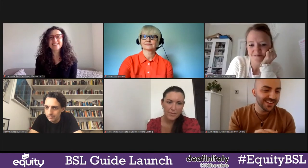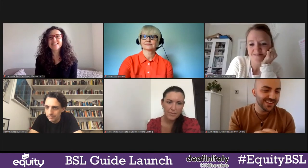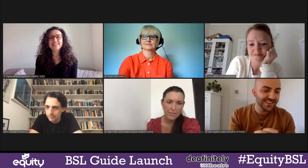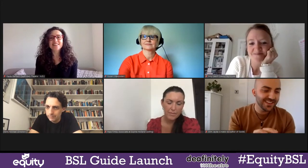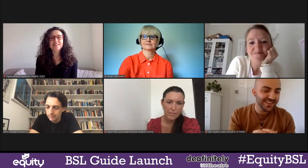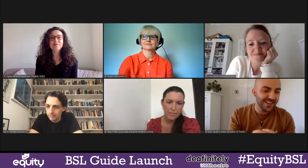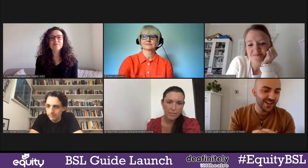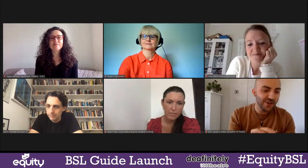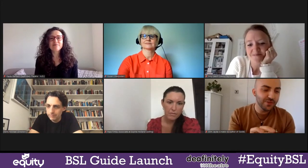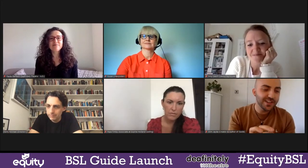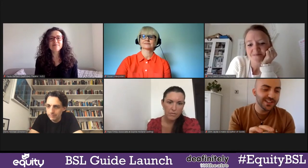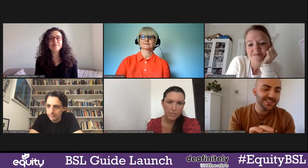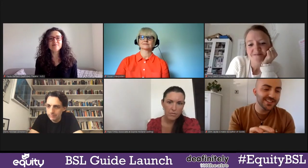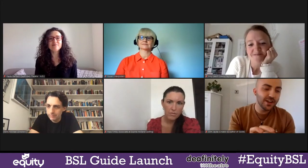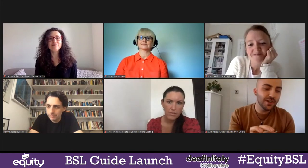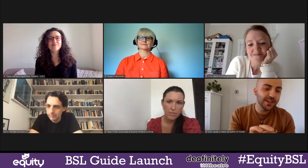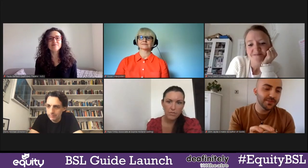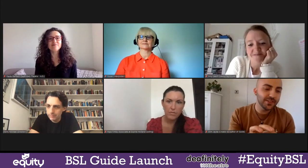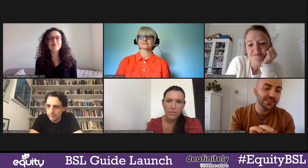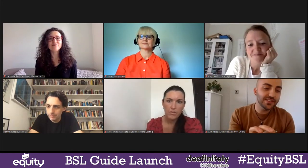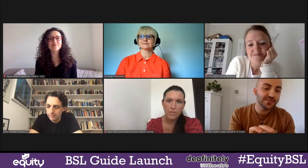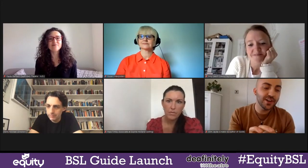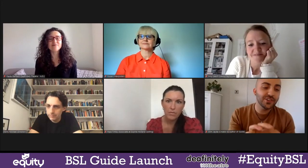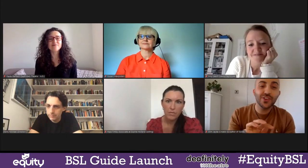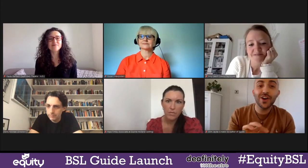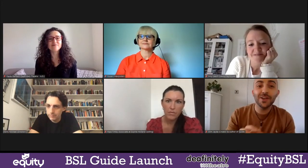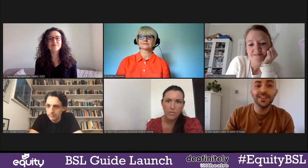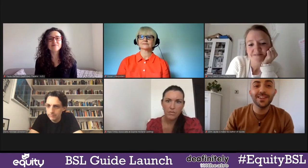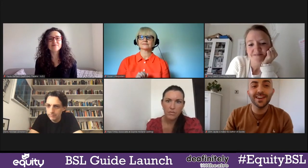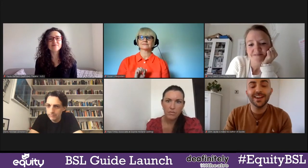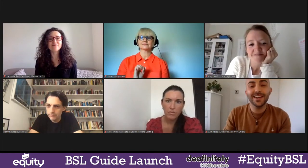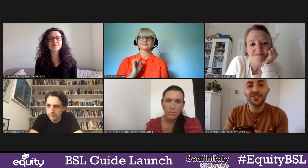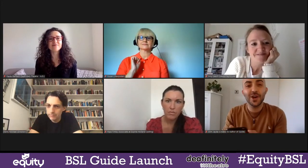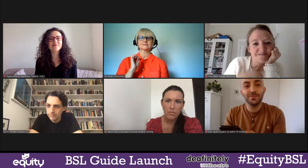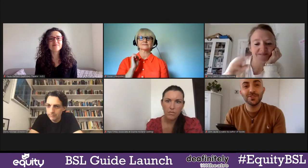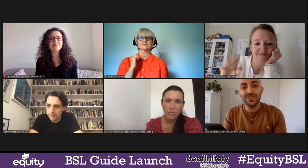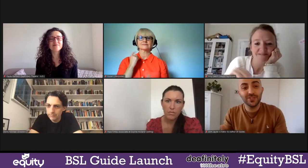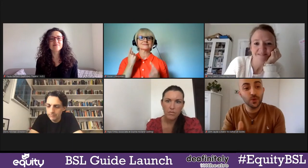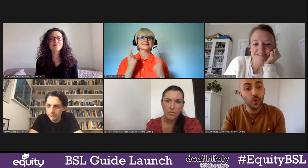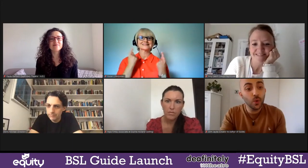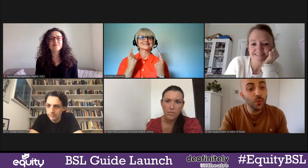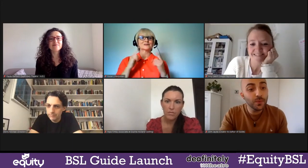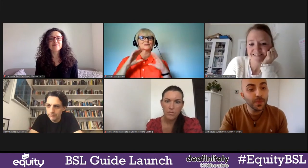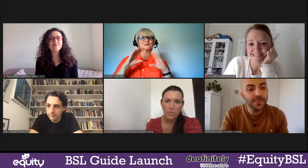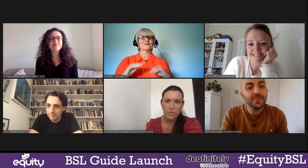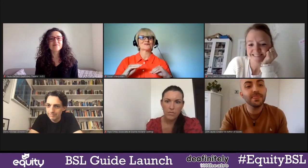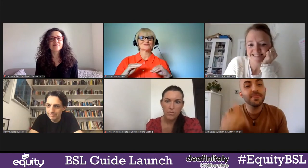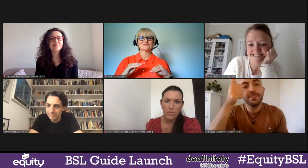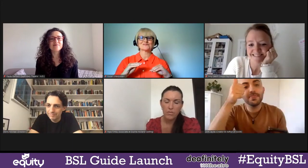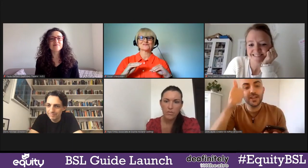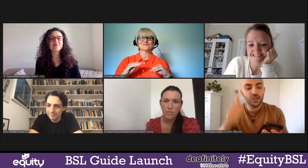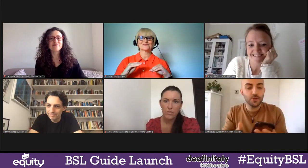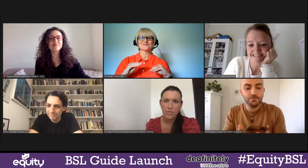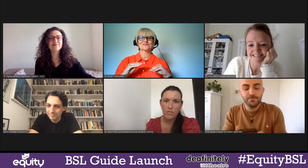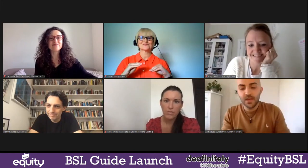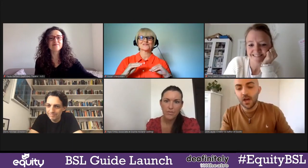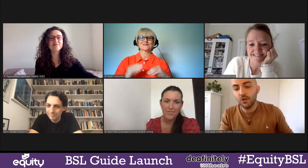behalf. Oh, Alim, you're just on mute there. just can you, would you mind? Thank you. I'll read